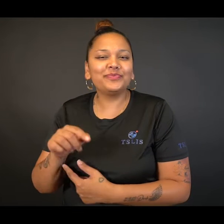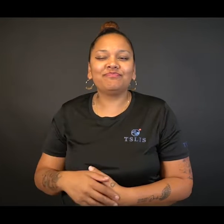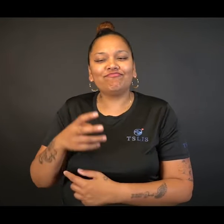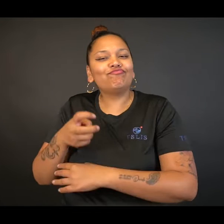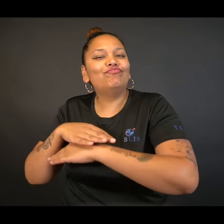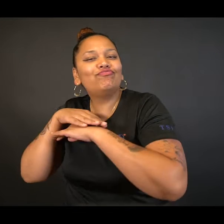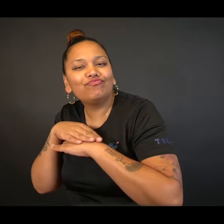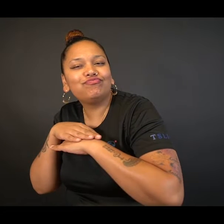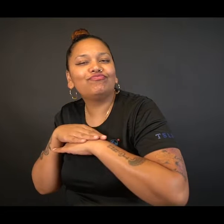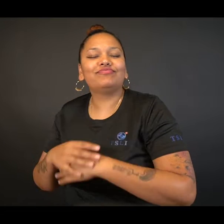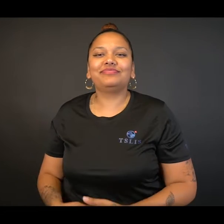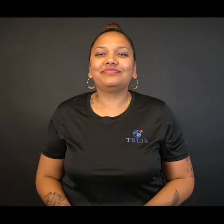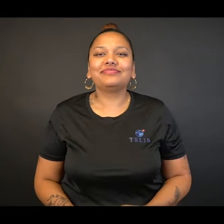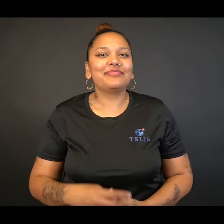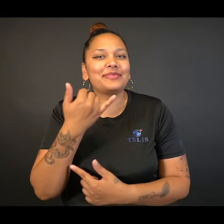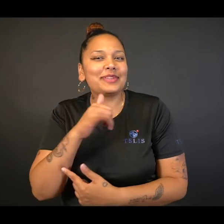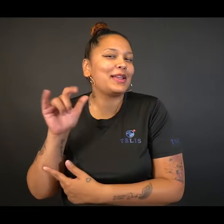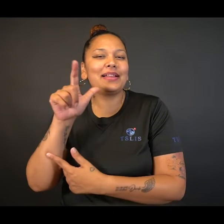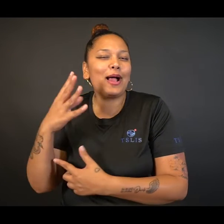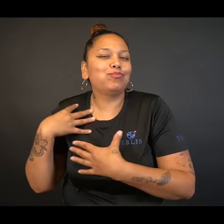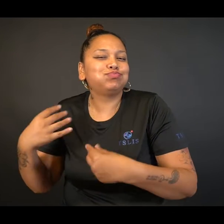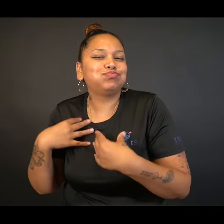golden retriever cross, and he helps me get around.